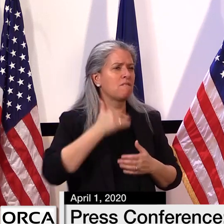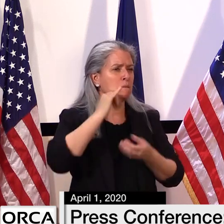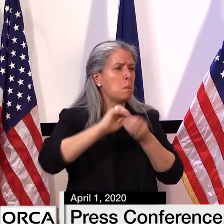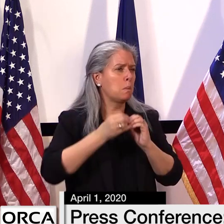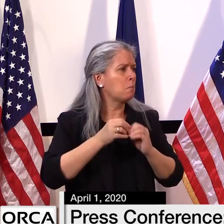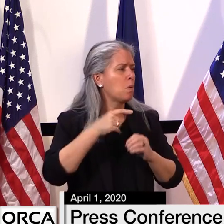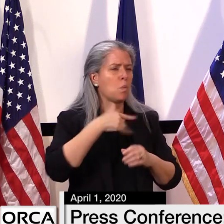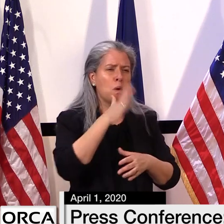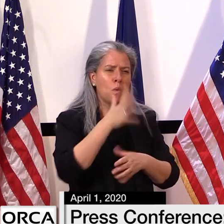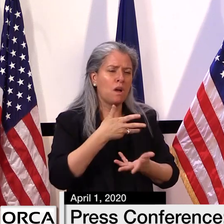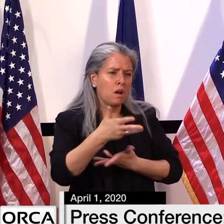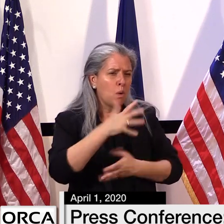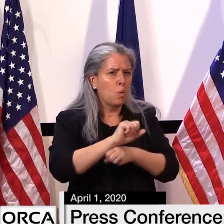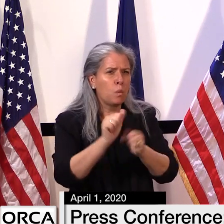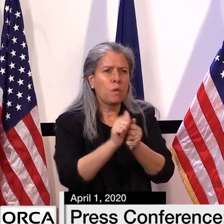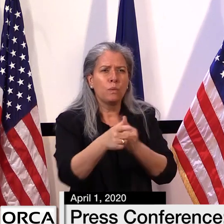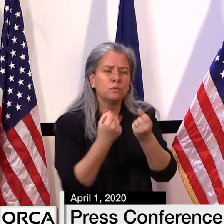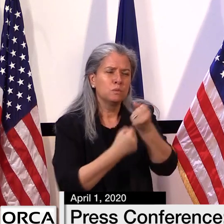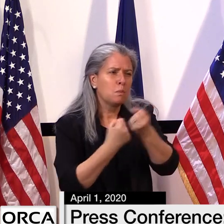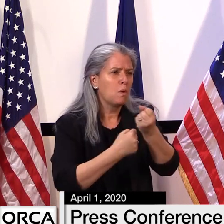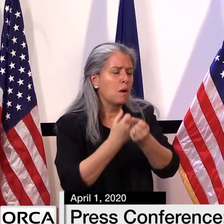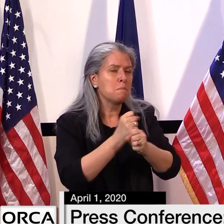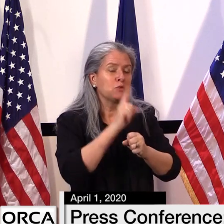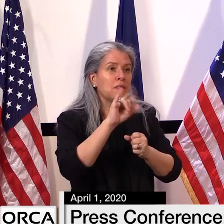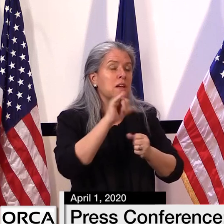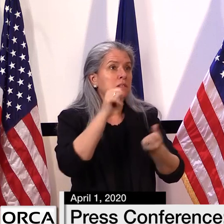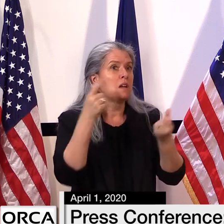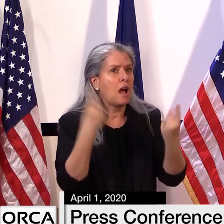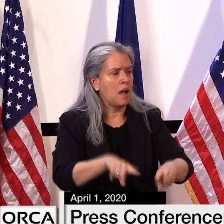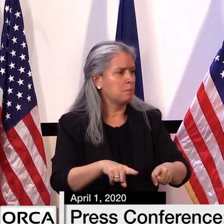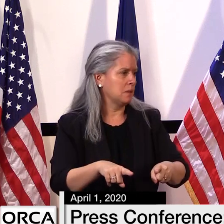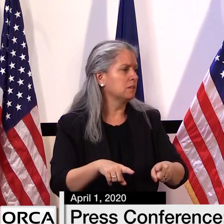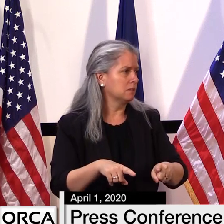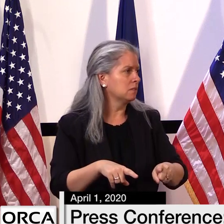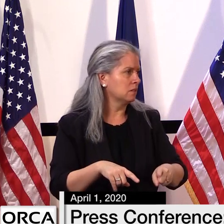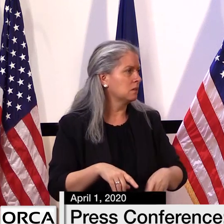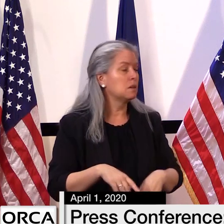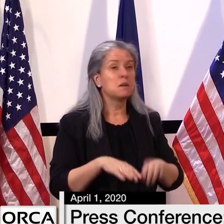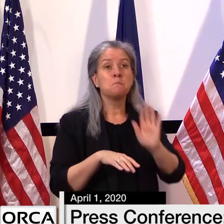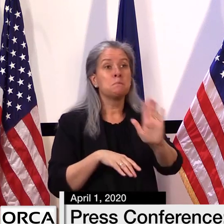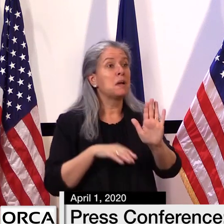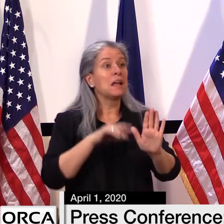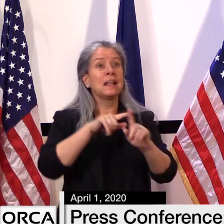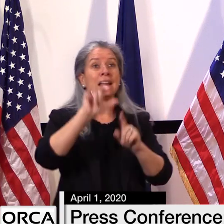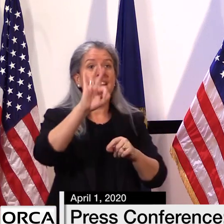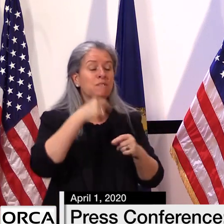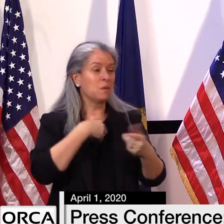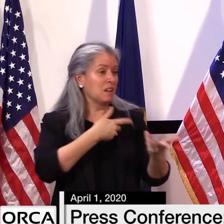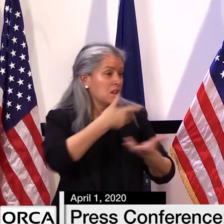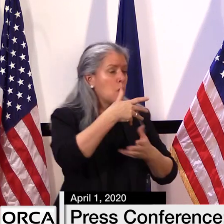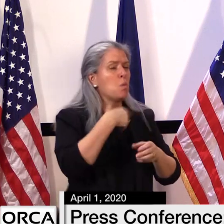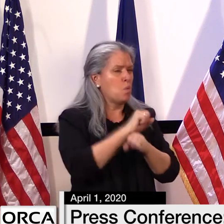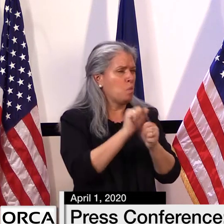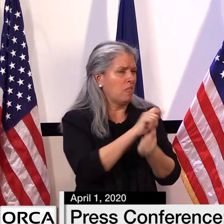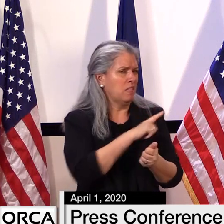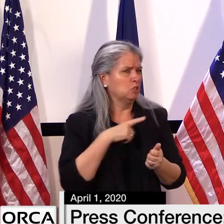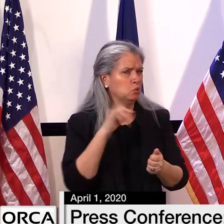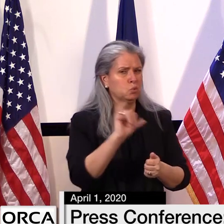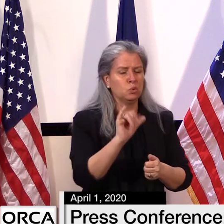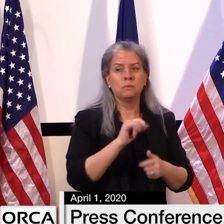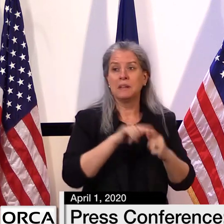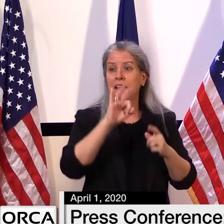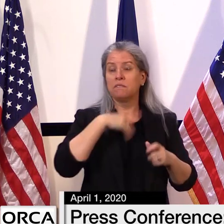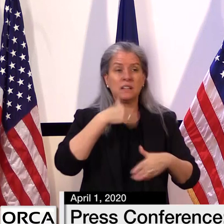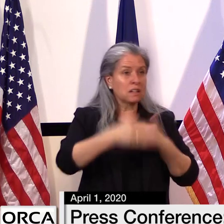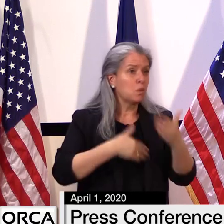and we'll work with them to prevent that from happening. If we get to the point, and we're working with the legislature to do this, if we get to a point